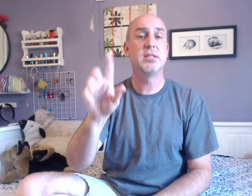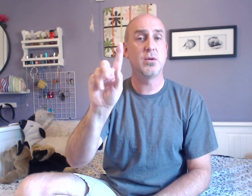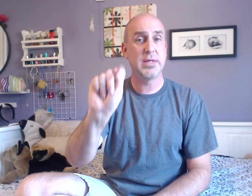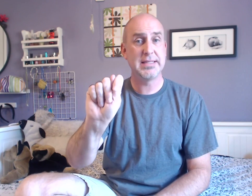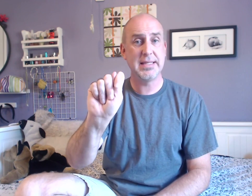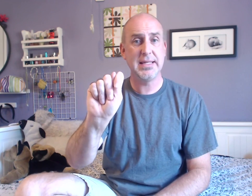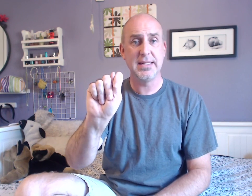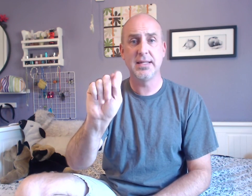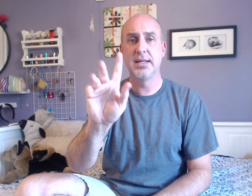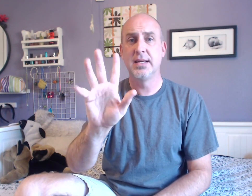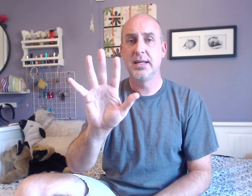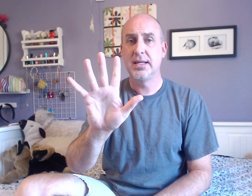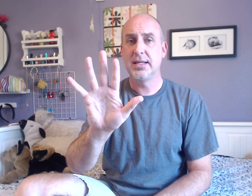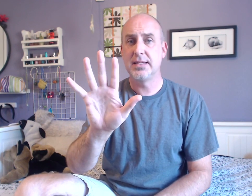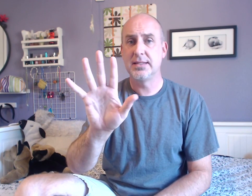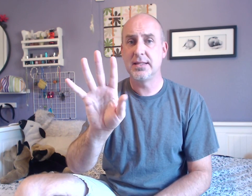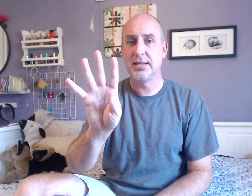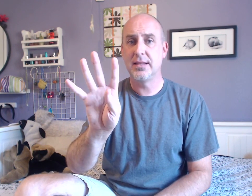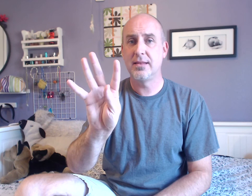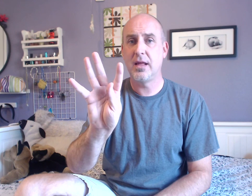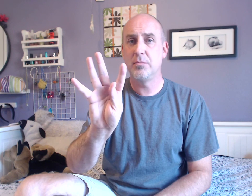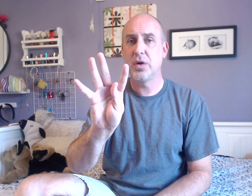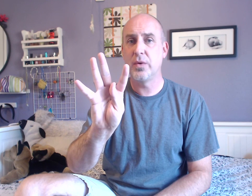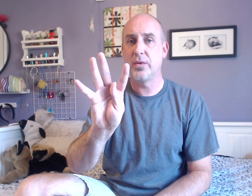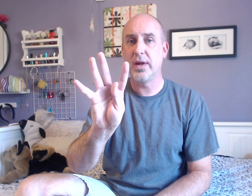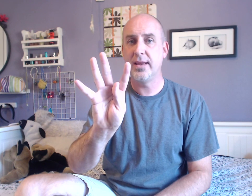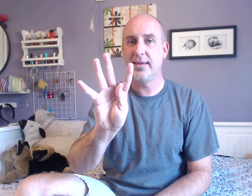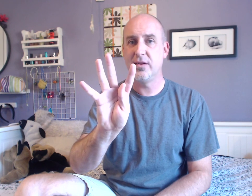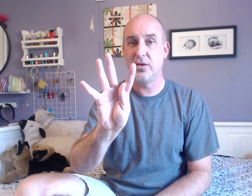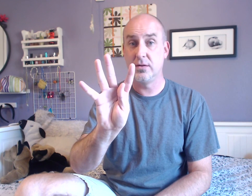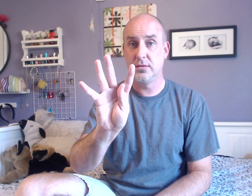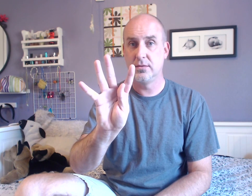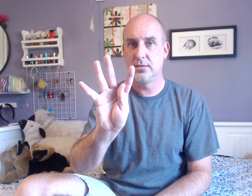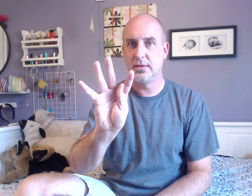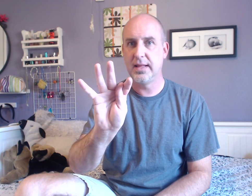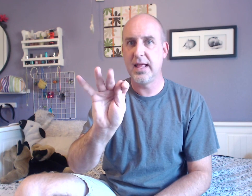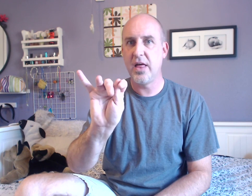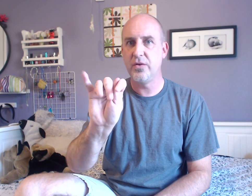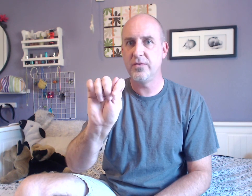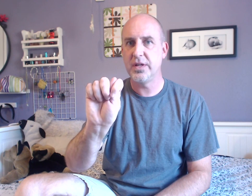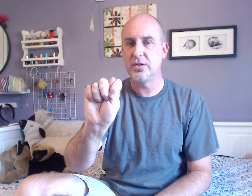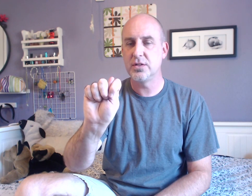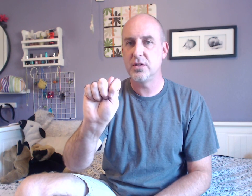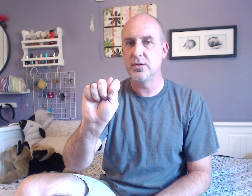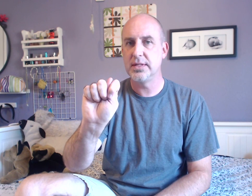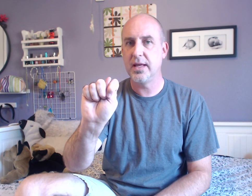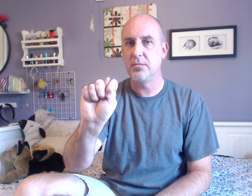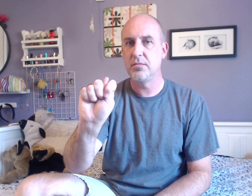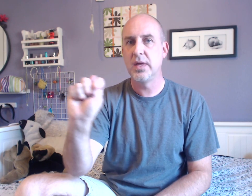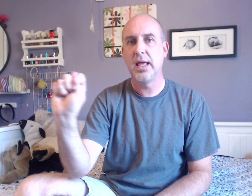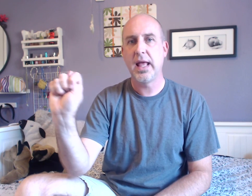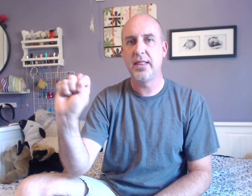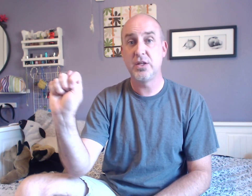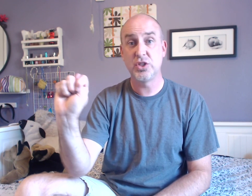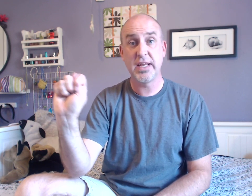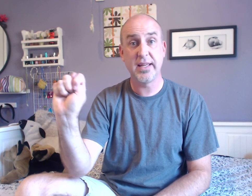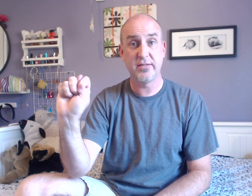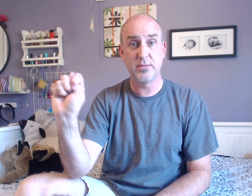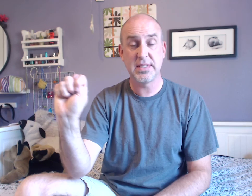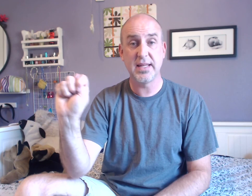So a T is the thumb going right here and the other fingers closing up and it's shaking from side to